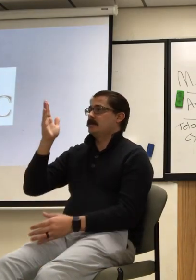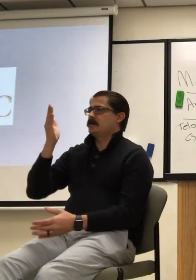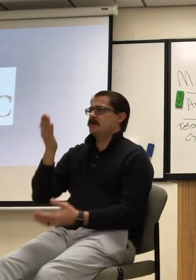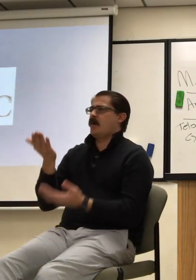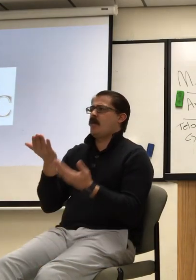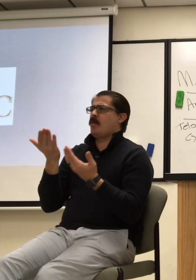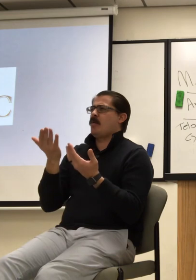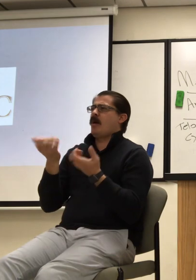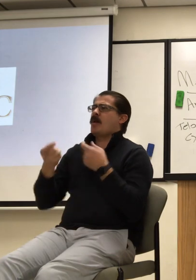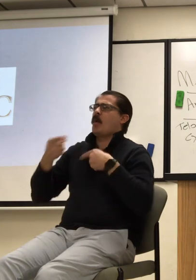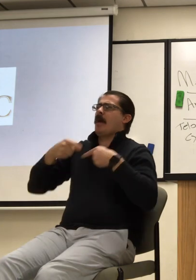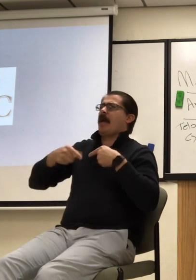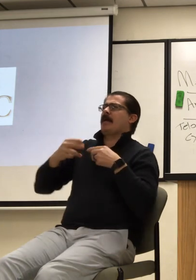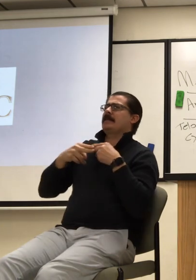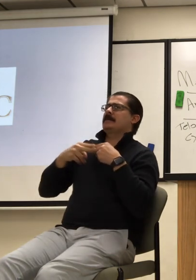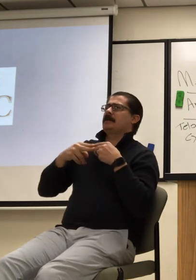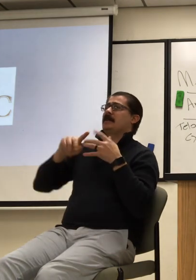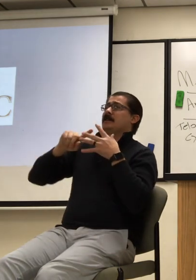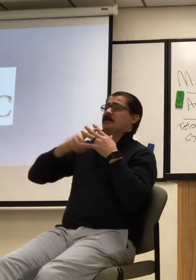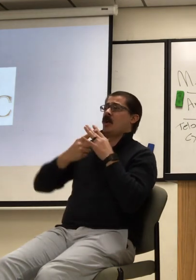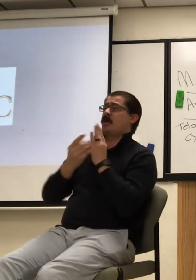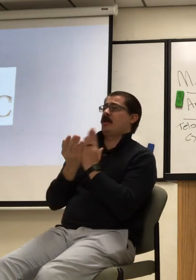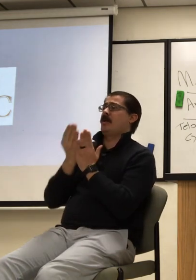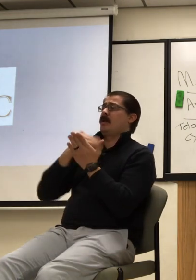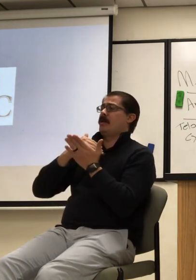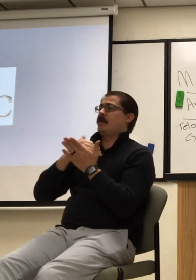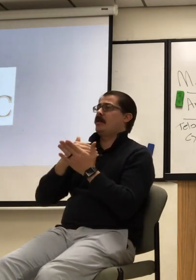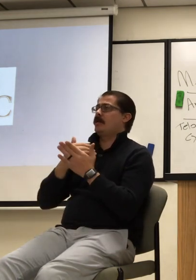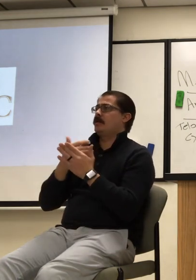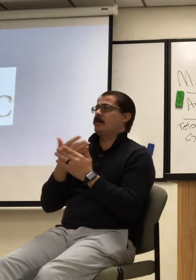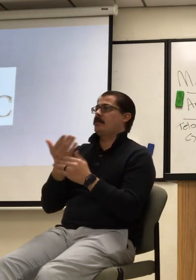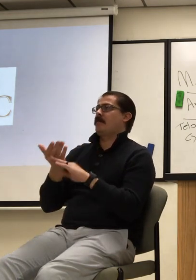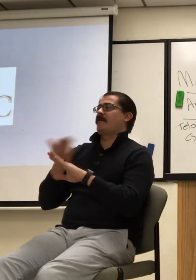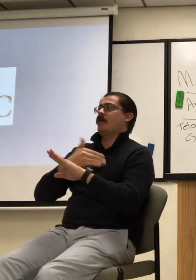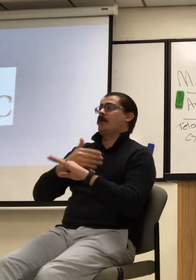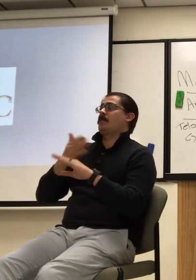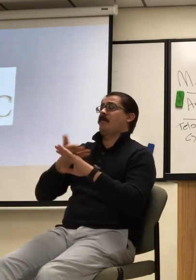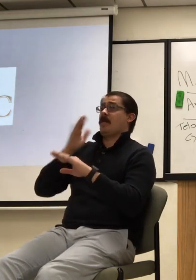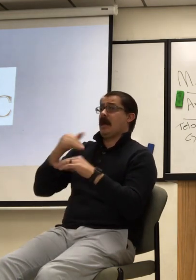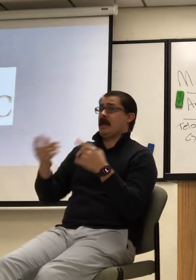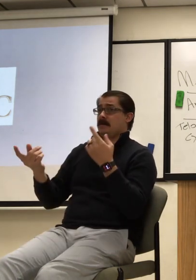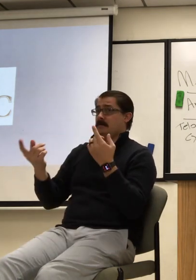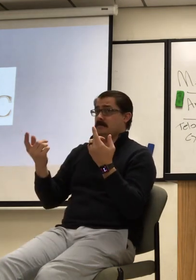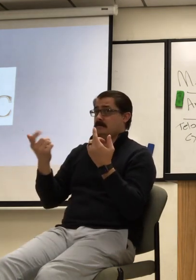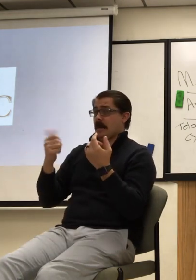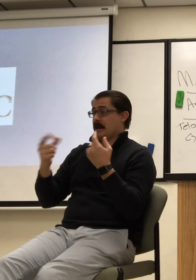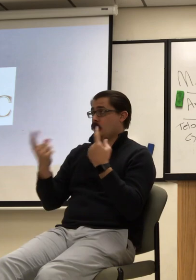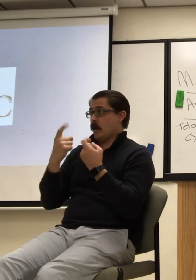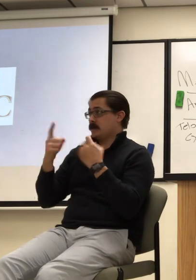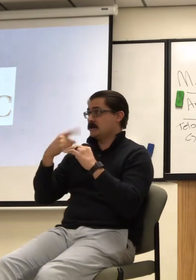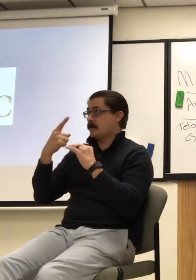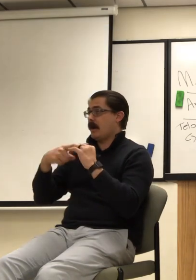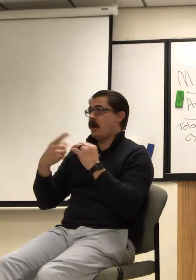slides that I started going through last time. But before I do so, is there any questions on